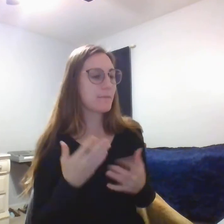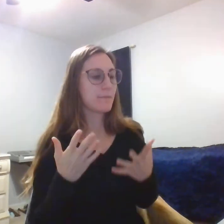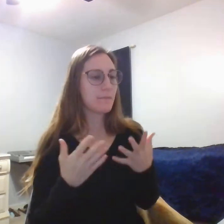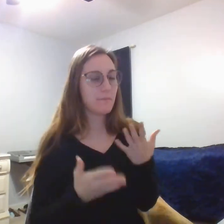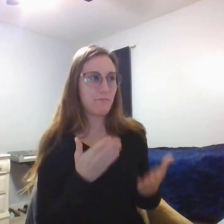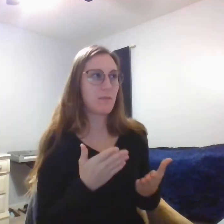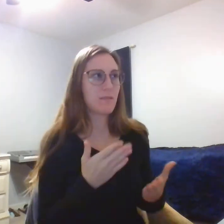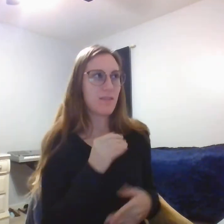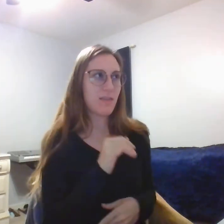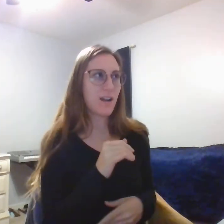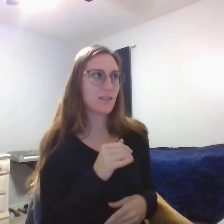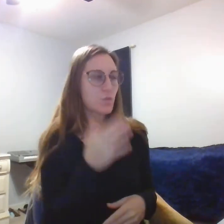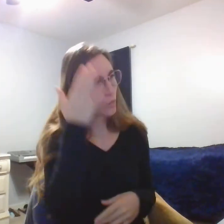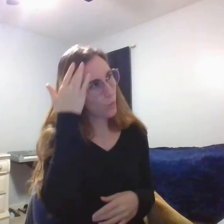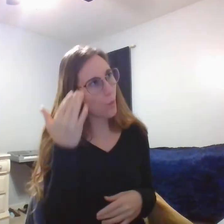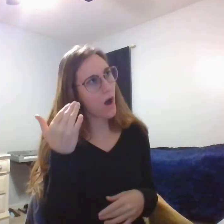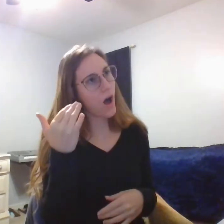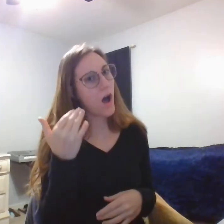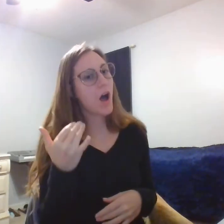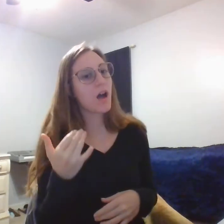It's because I'm in like an unfamiliar space and I'm just like,